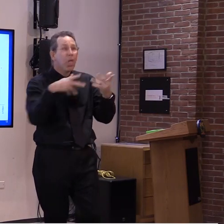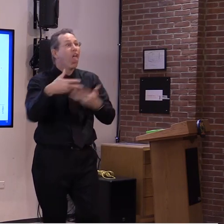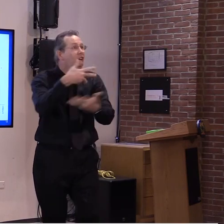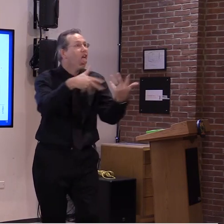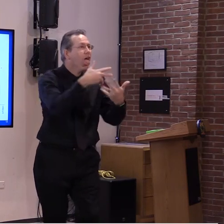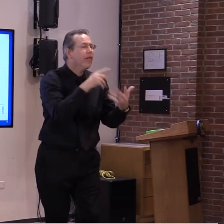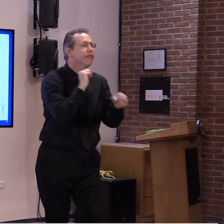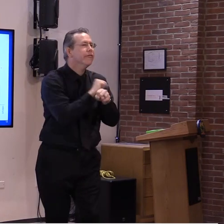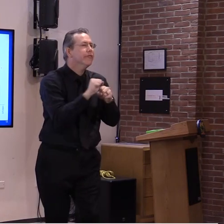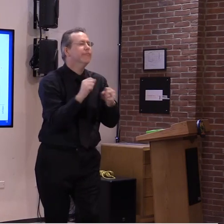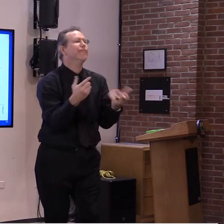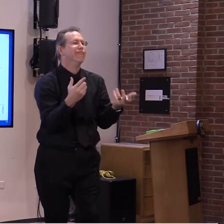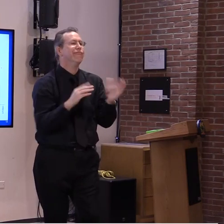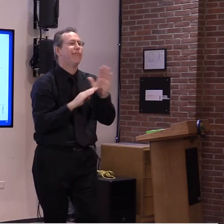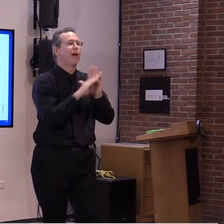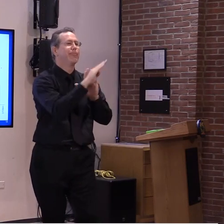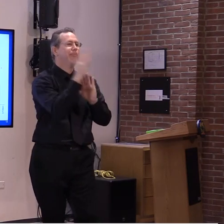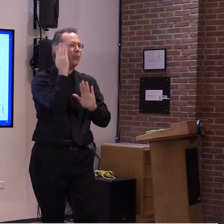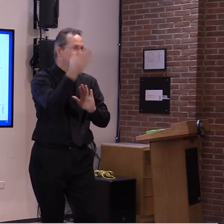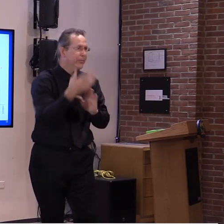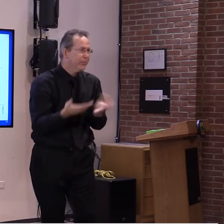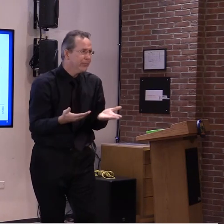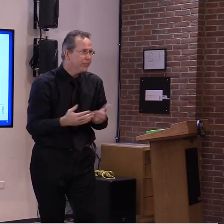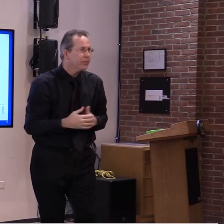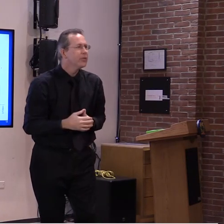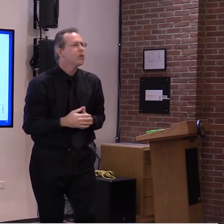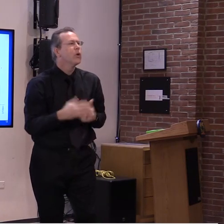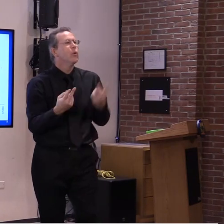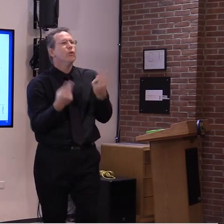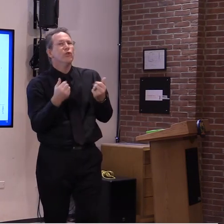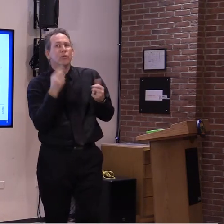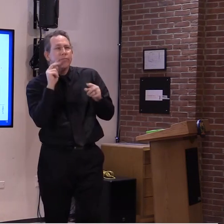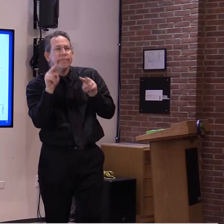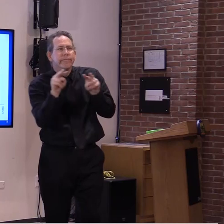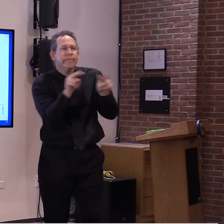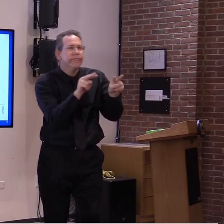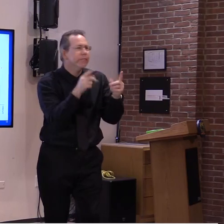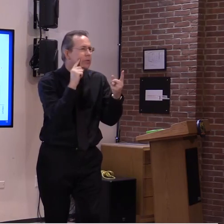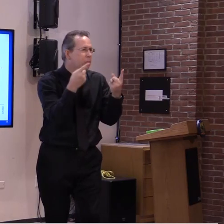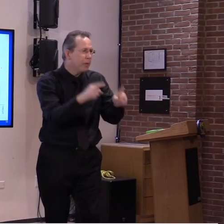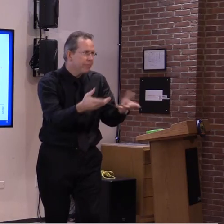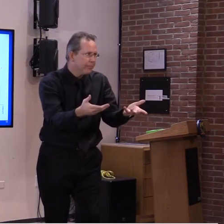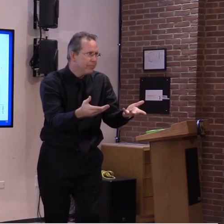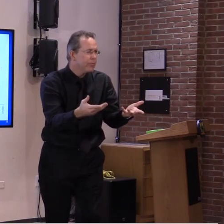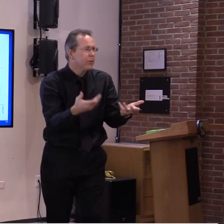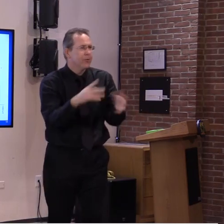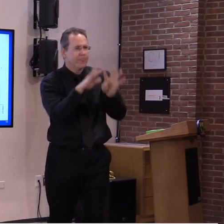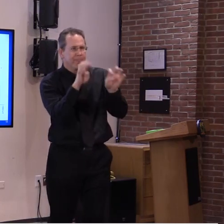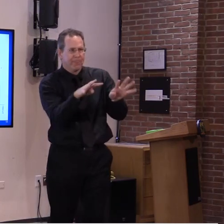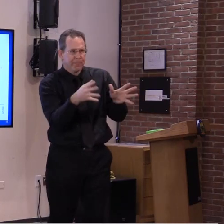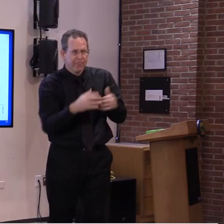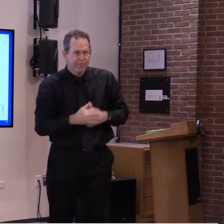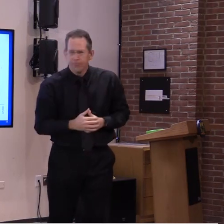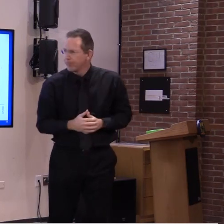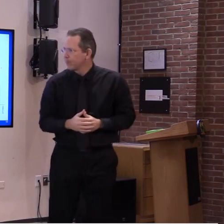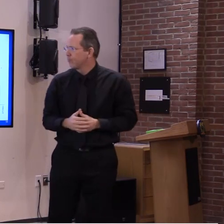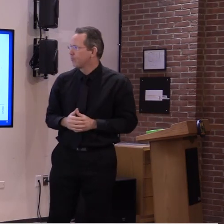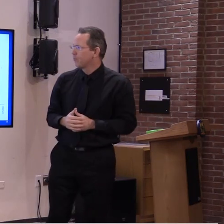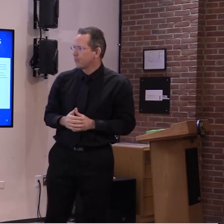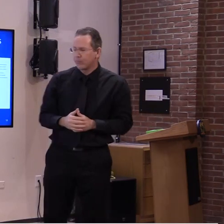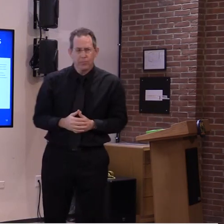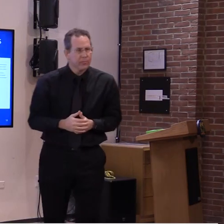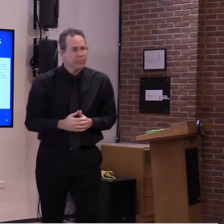Again, it's too early to know which trajectory we are on, but we will be closely monitoring this over the days and weeks